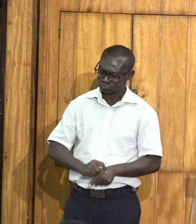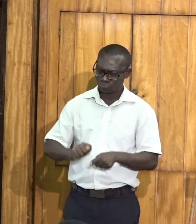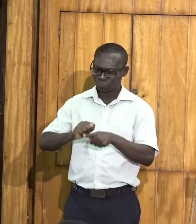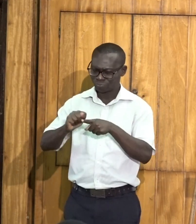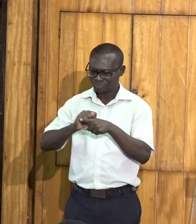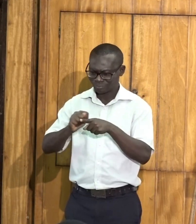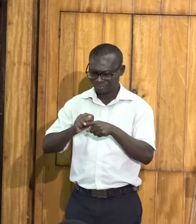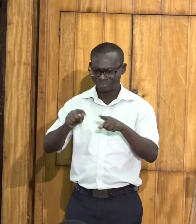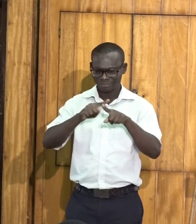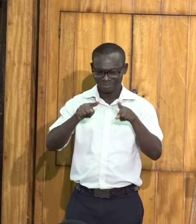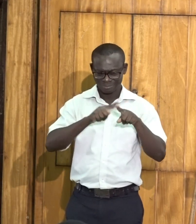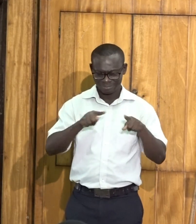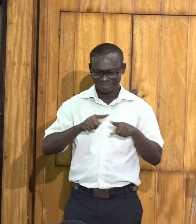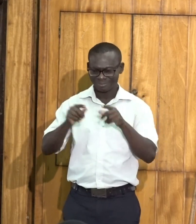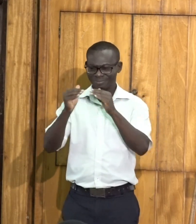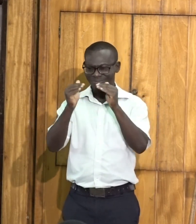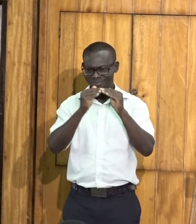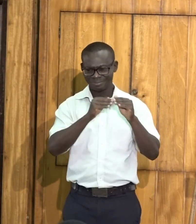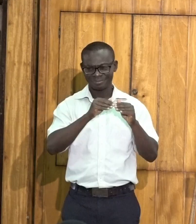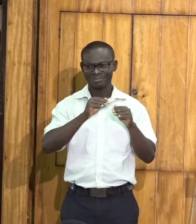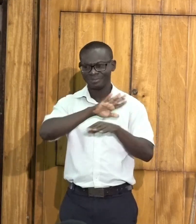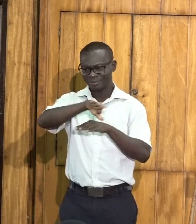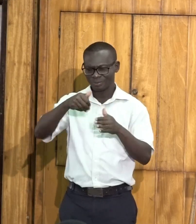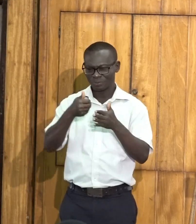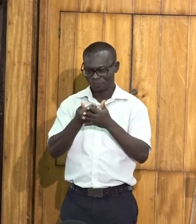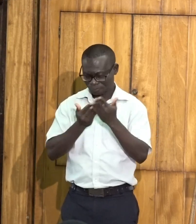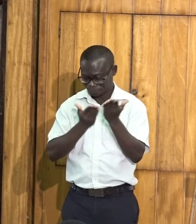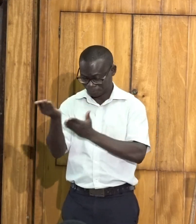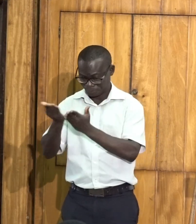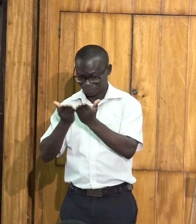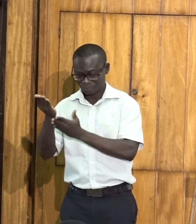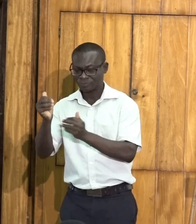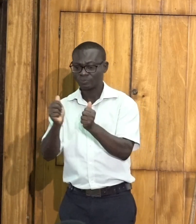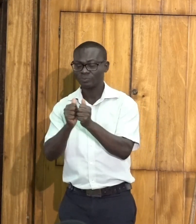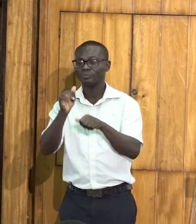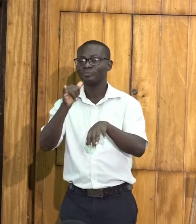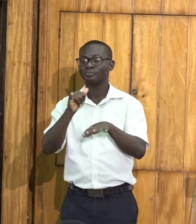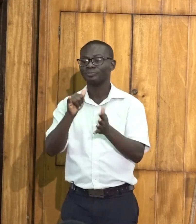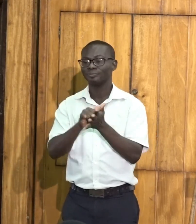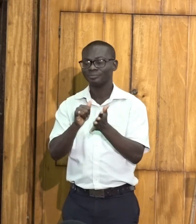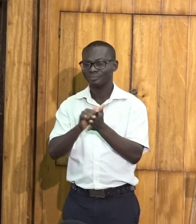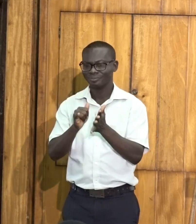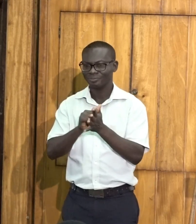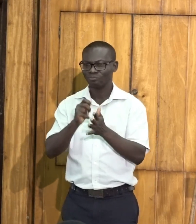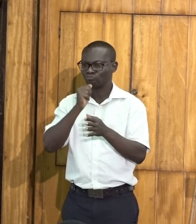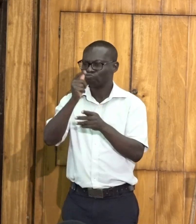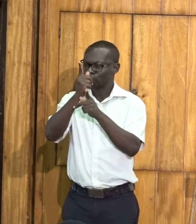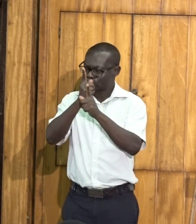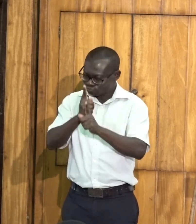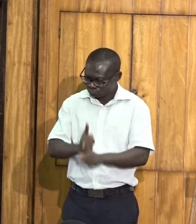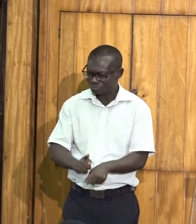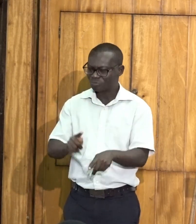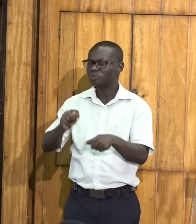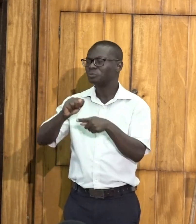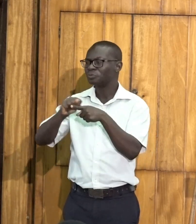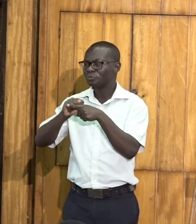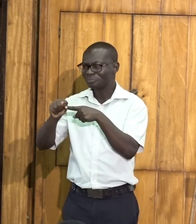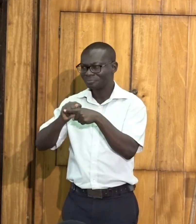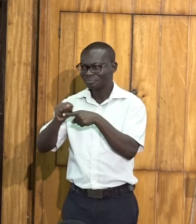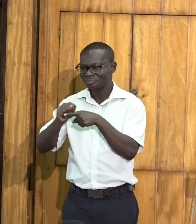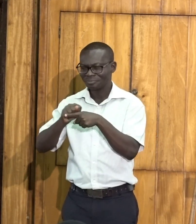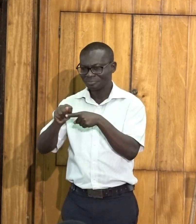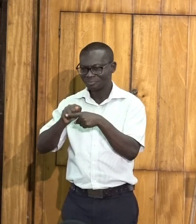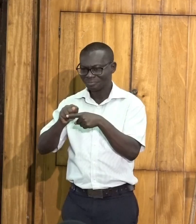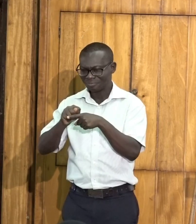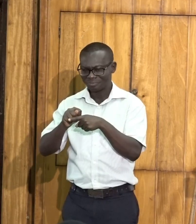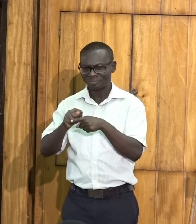across levels and across different services. And with these inconsistent practices, meant the